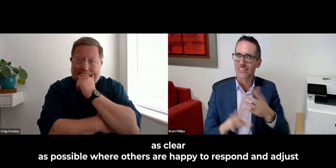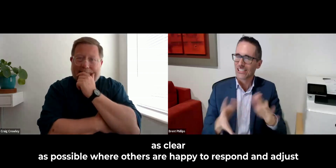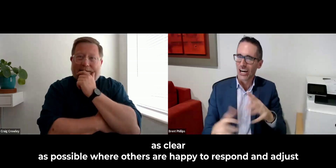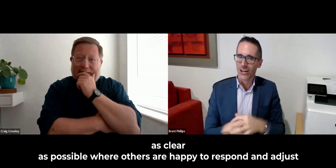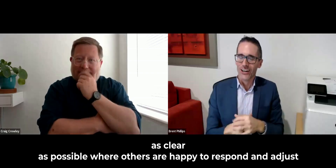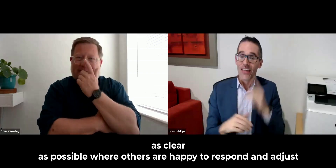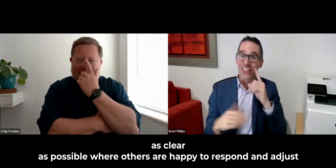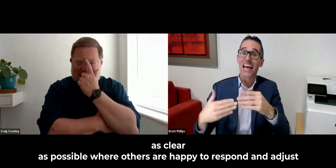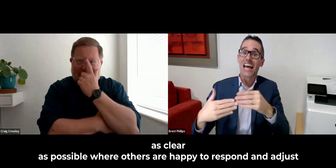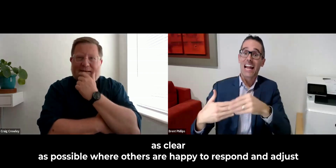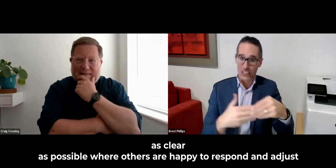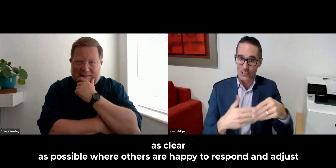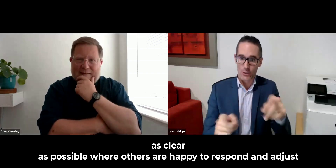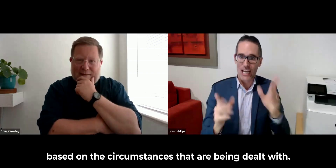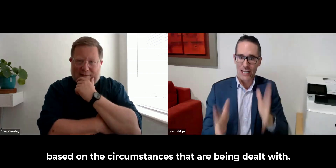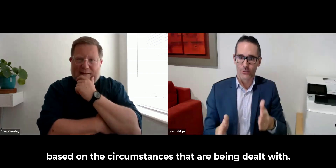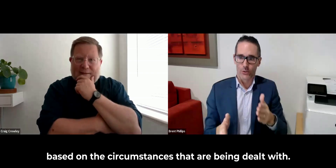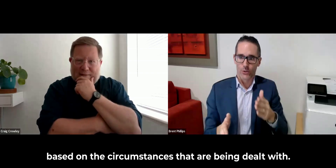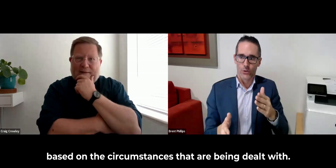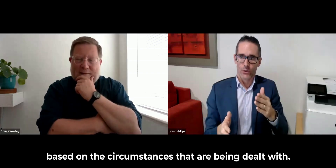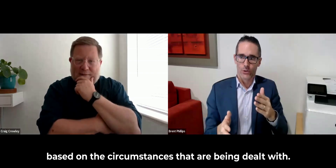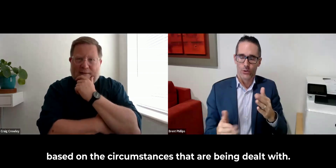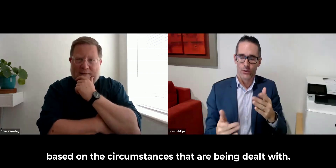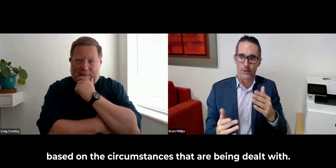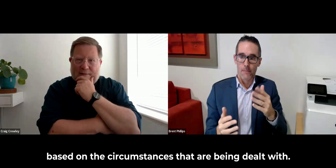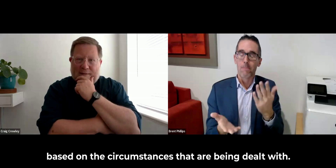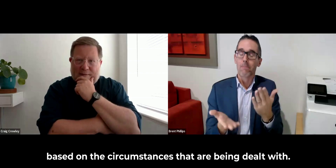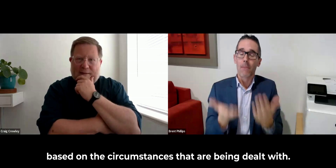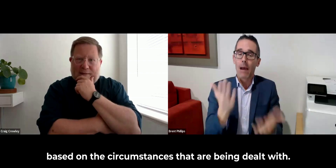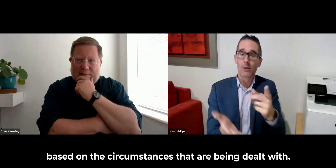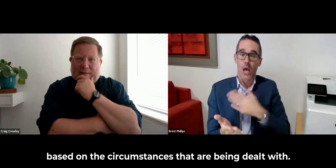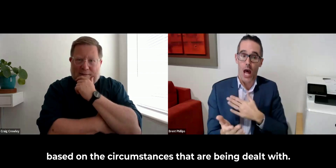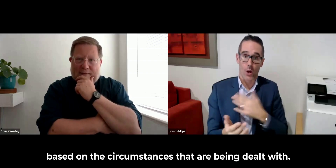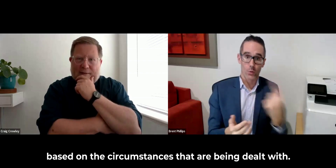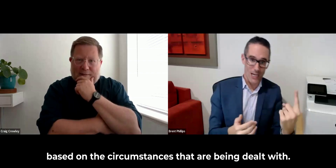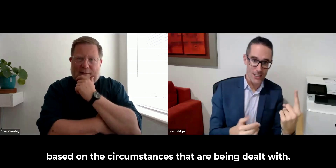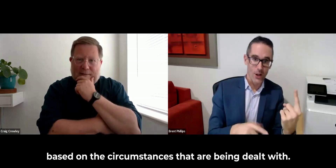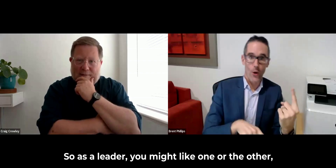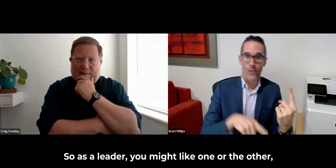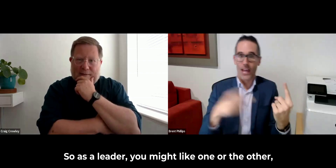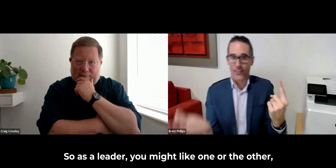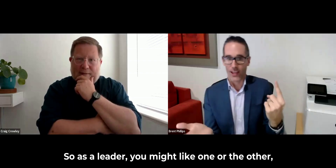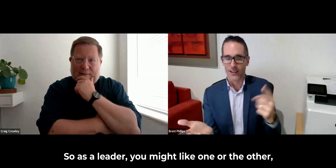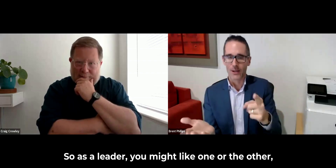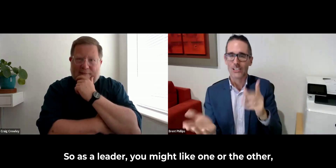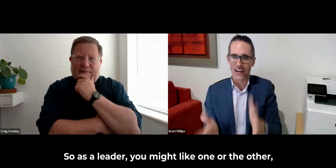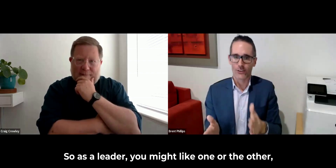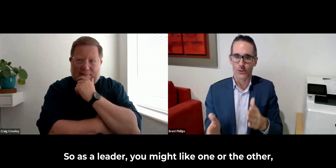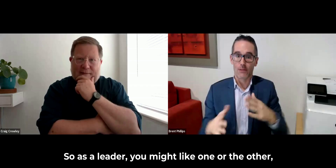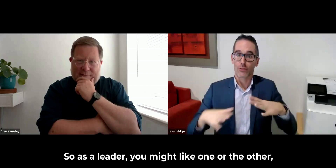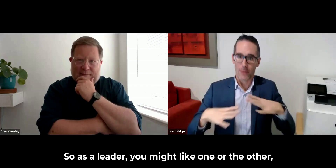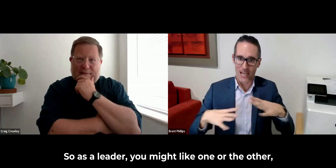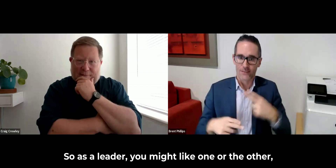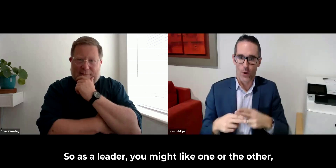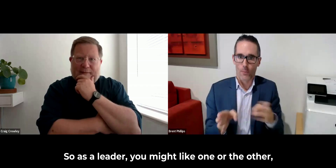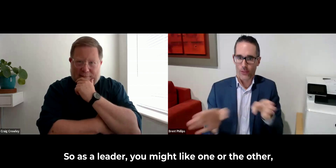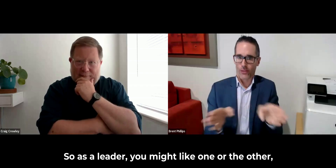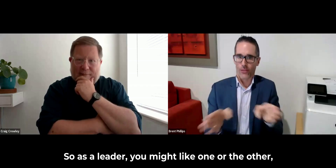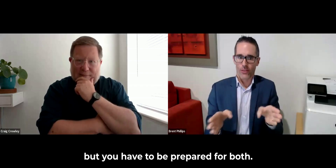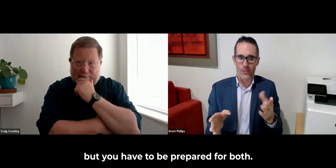happy to respond and adjust based on the circumstances that are being dealt with. So, as a leader, you might like one or the other, but